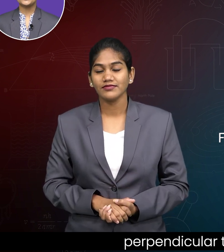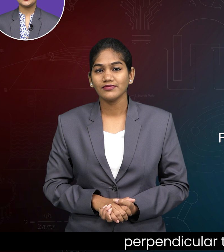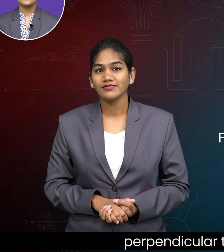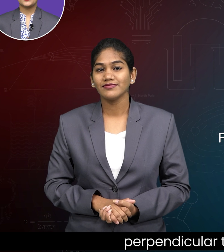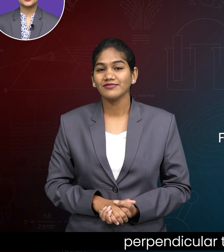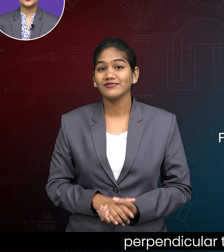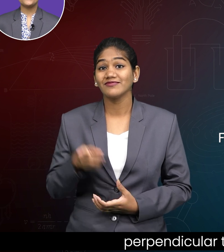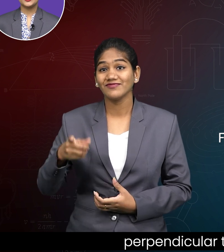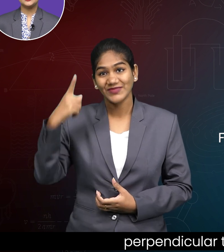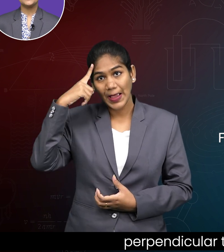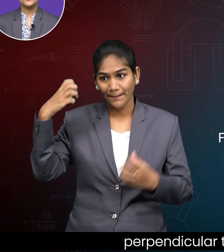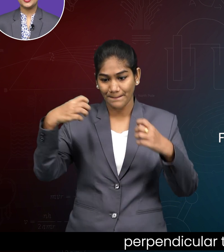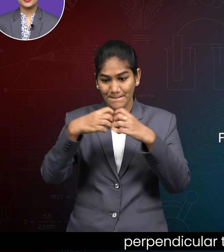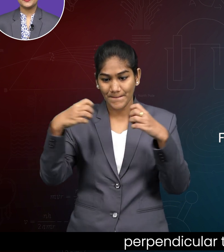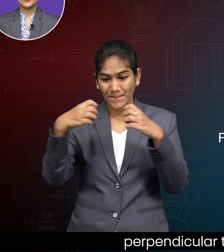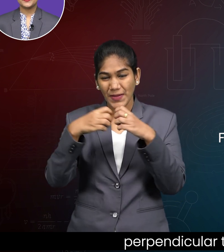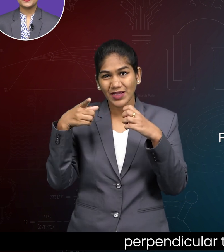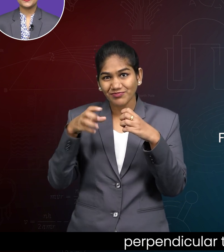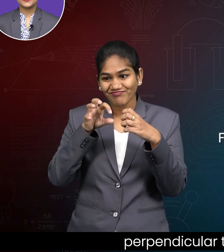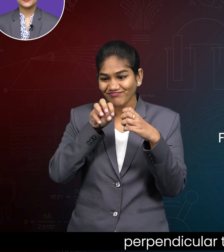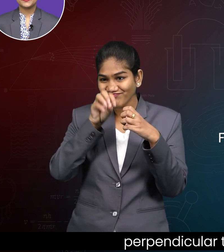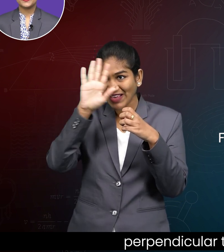perpendicular to the magnetic field B.